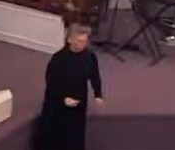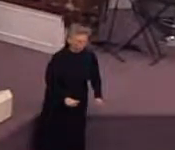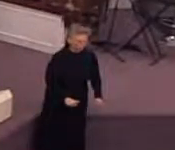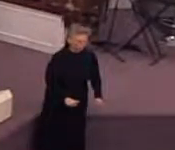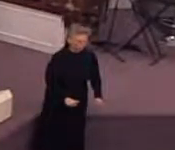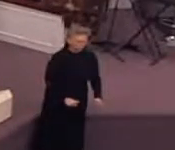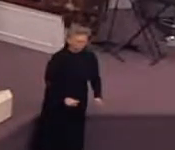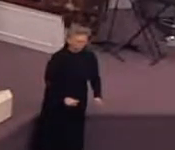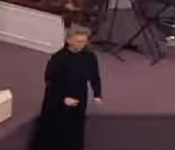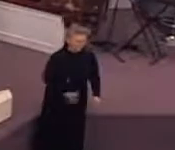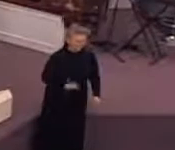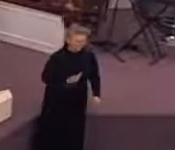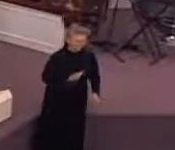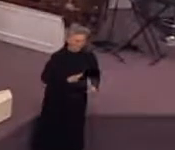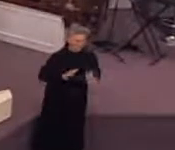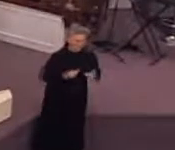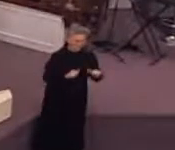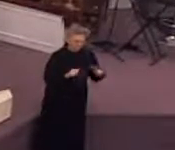lives.